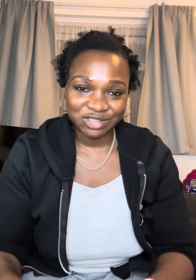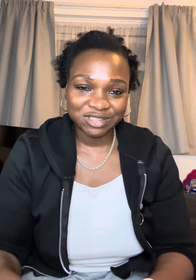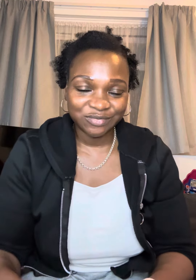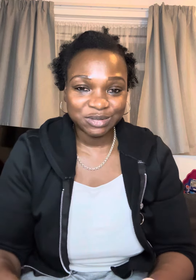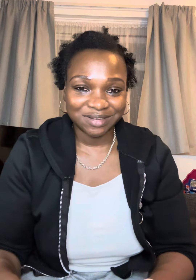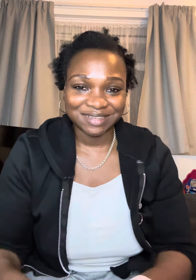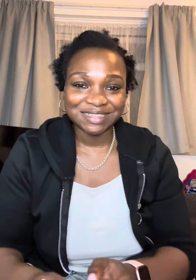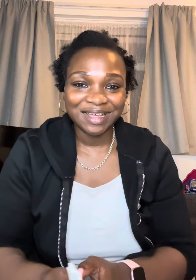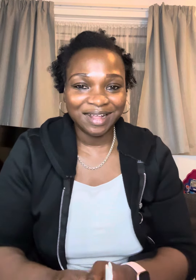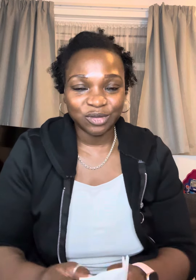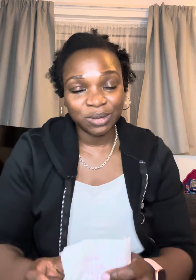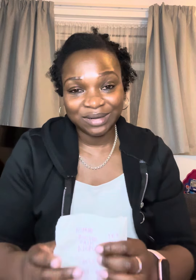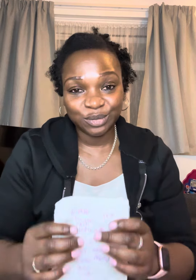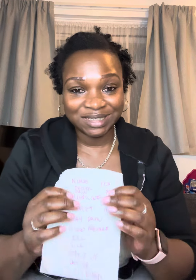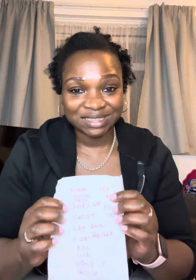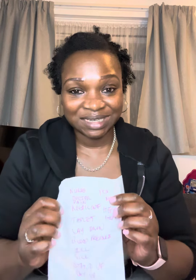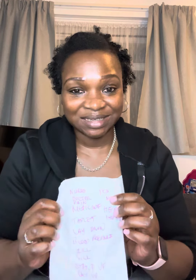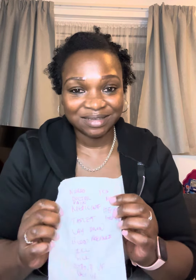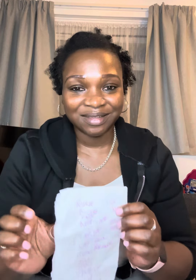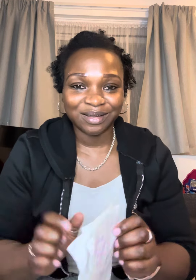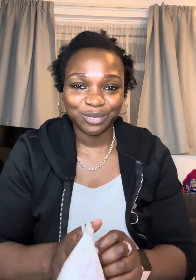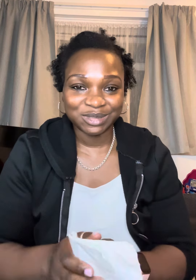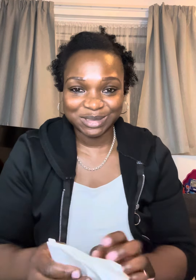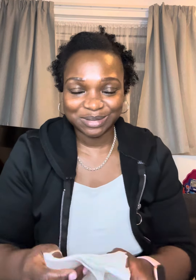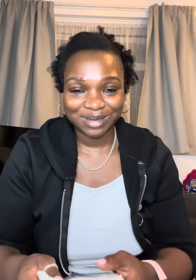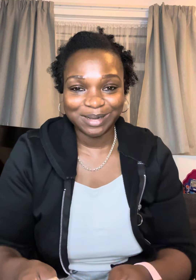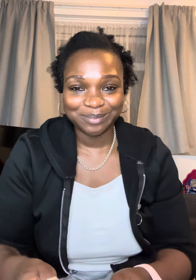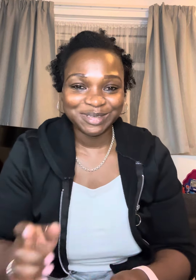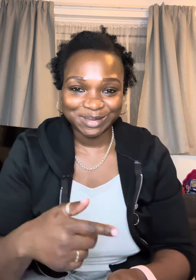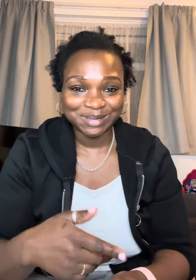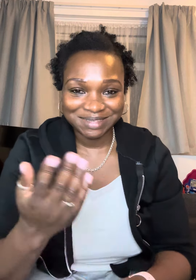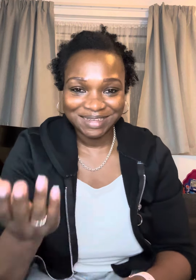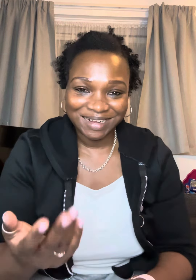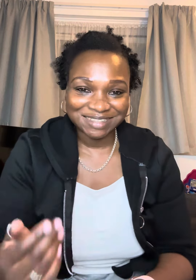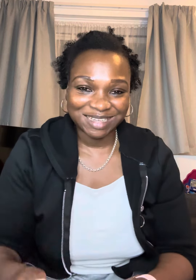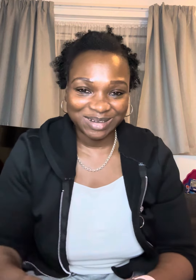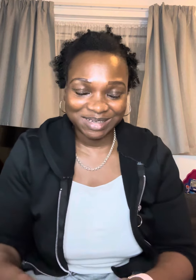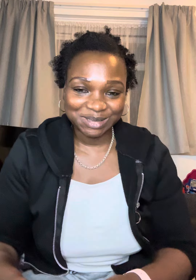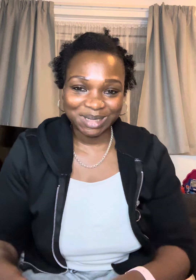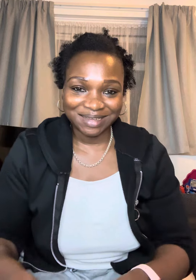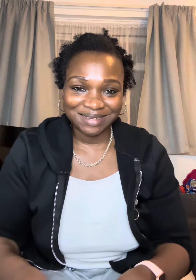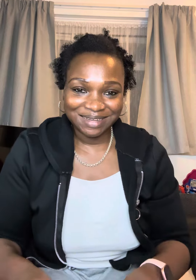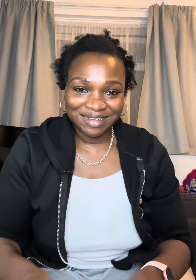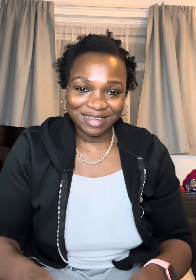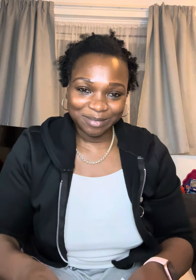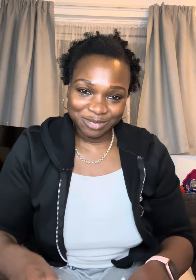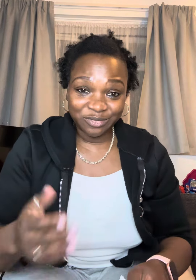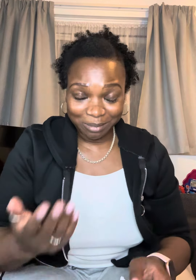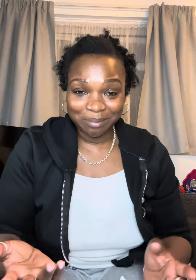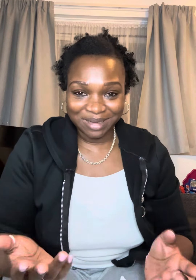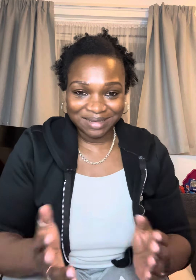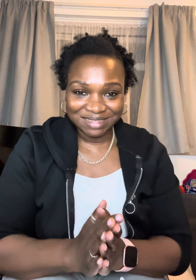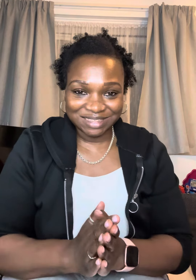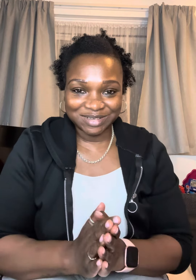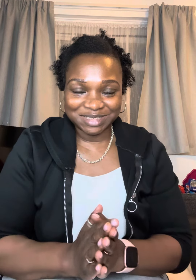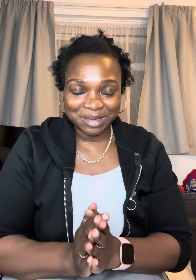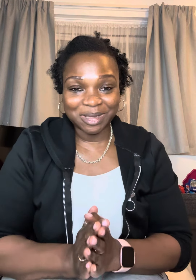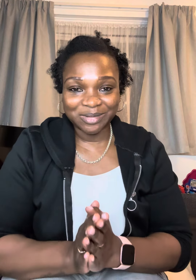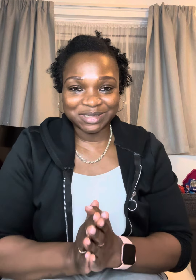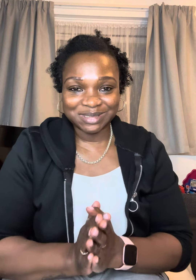few signs. I've got a little list here that I want to use as a guide, okay? To remember the signs that I'm going to do for